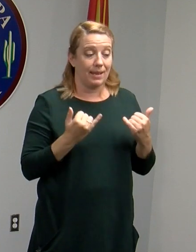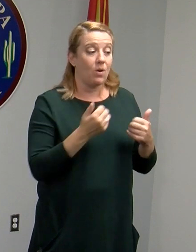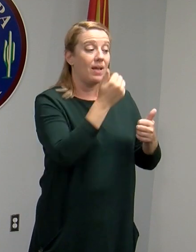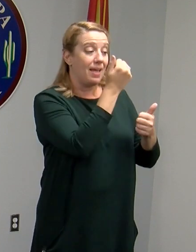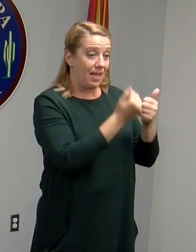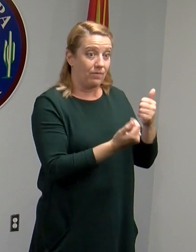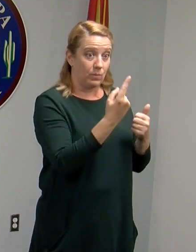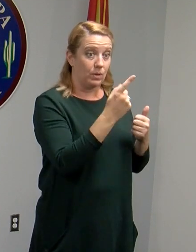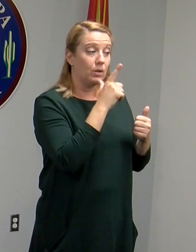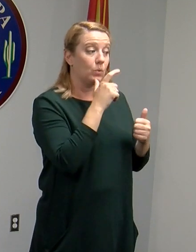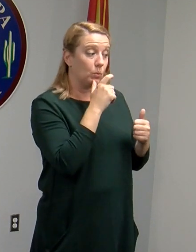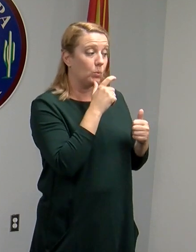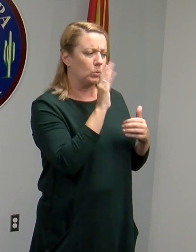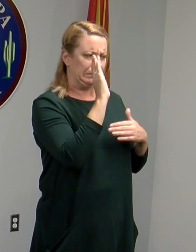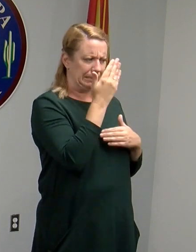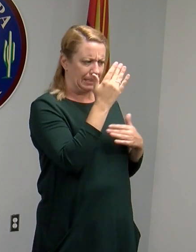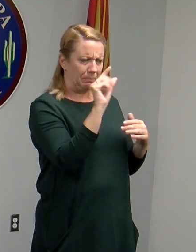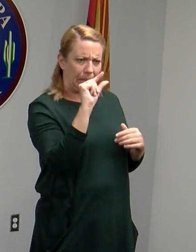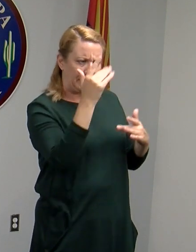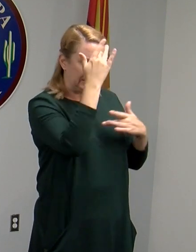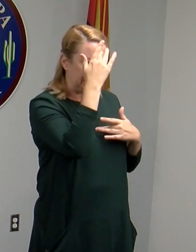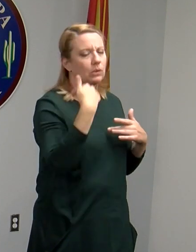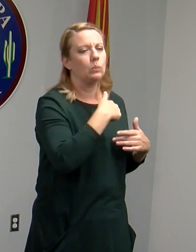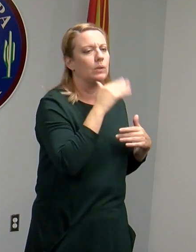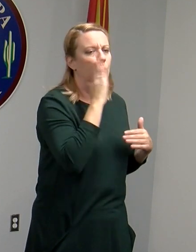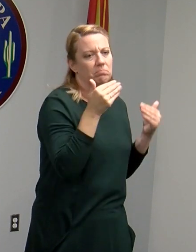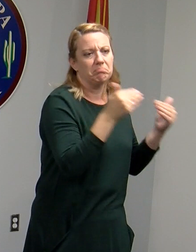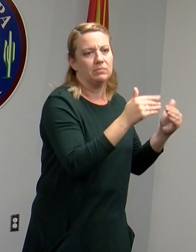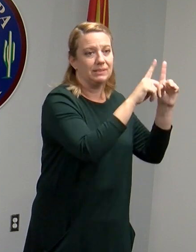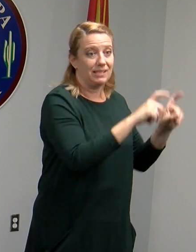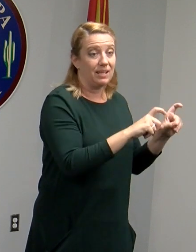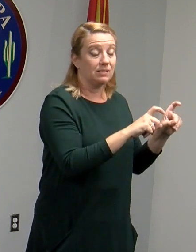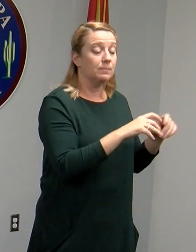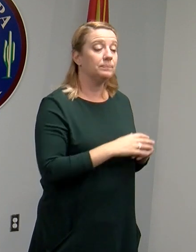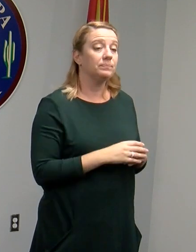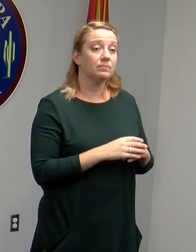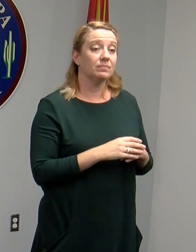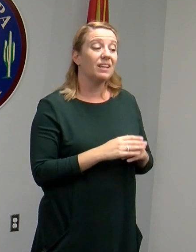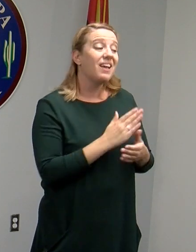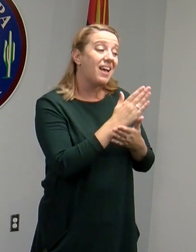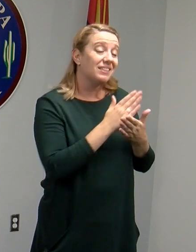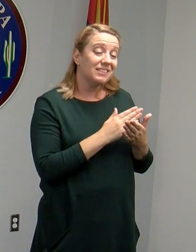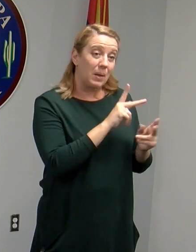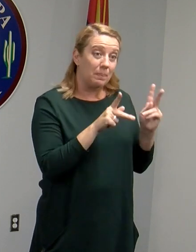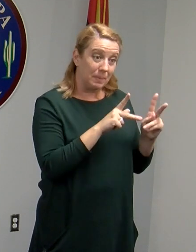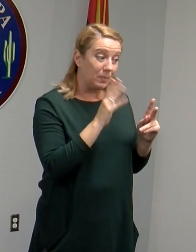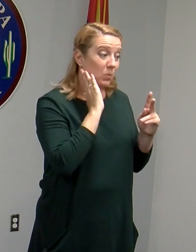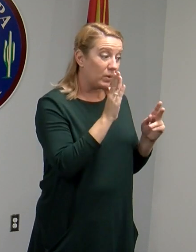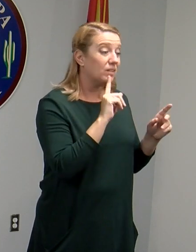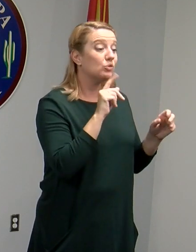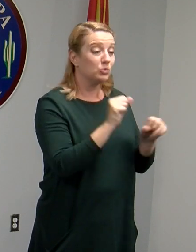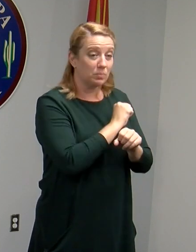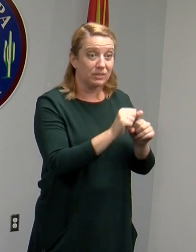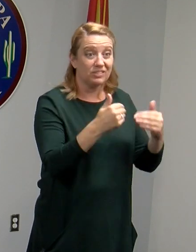quarantine housing and identifying with the full realization that some people are going to be positive for COVID-19 and not have